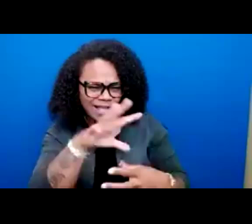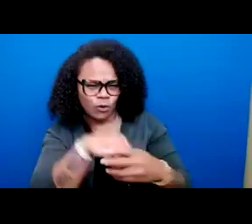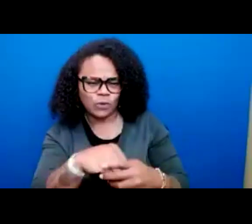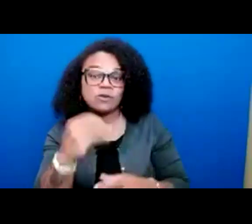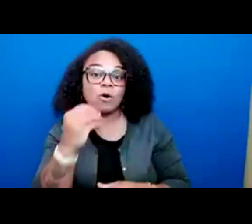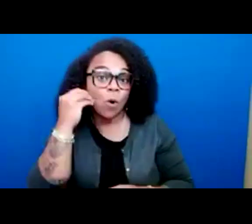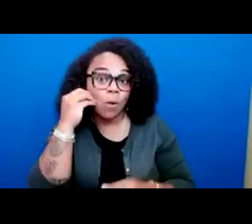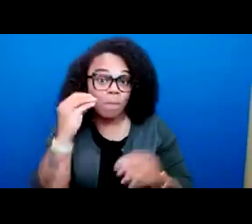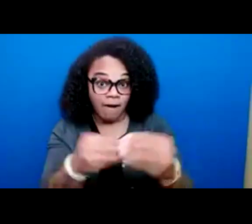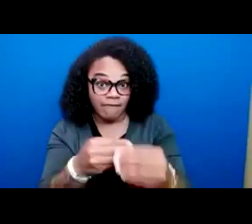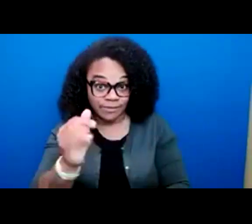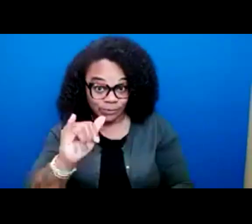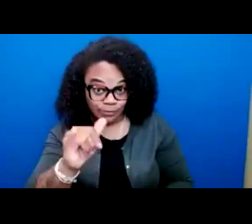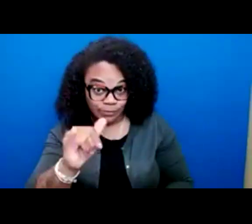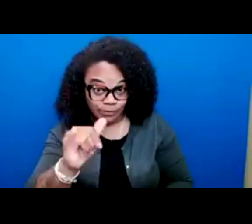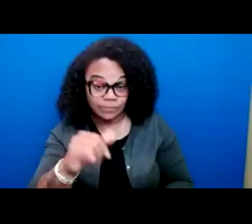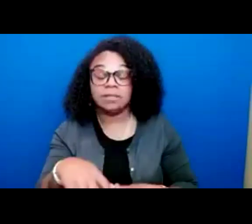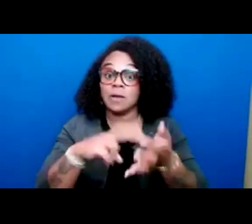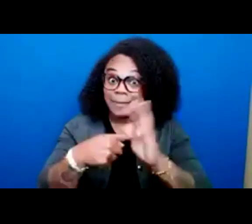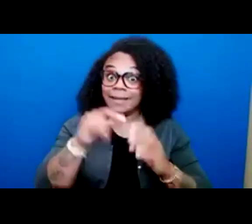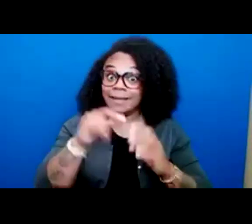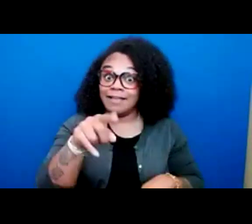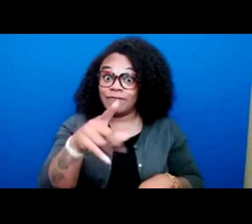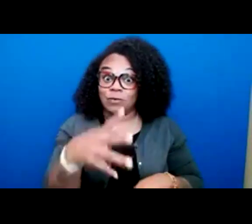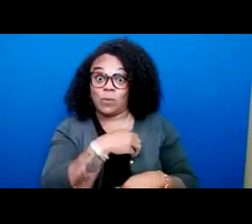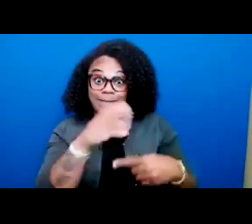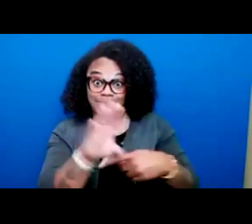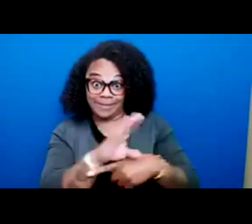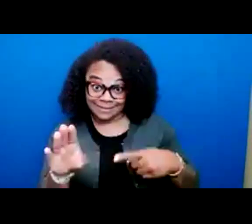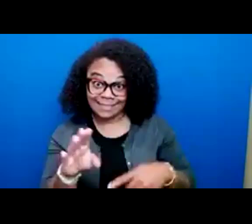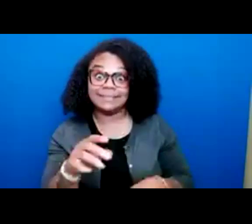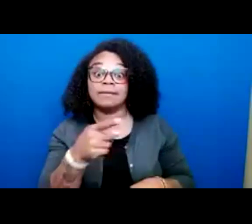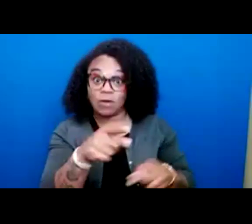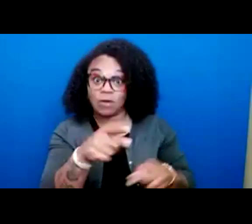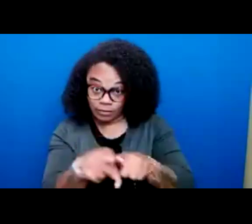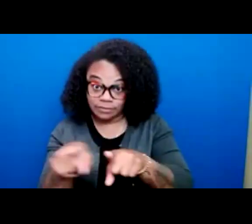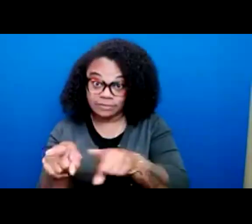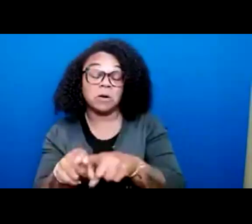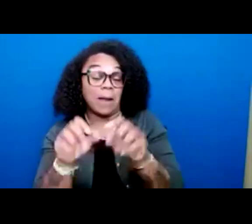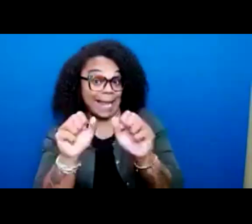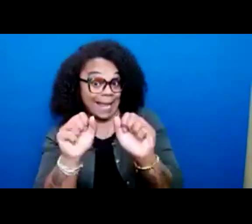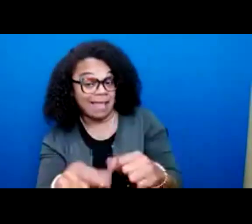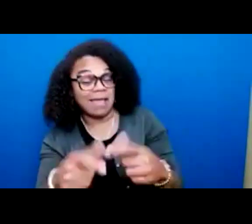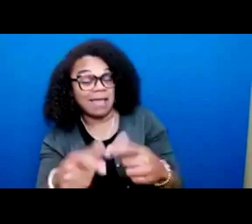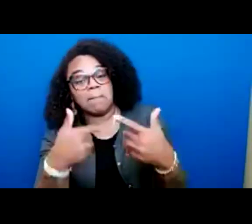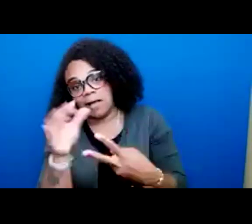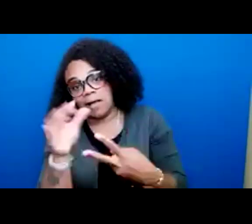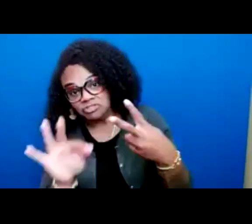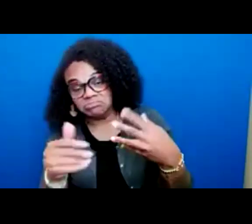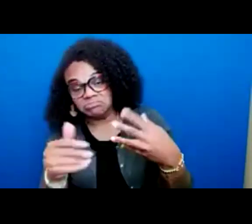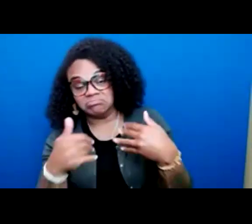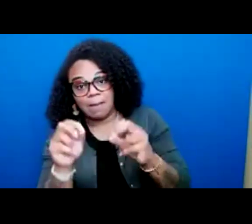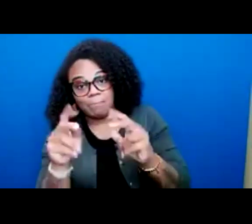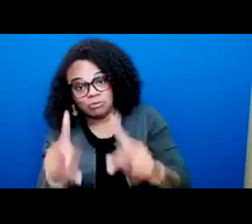So if you are a business owner, you also have the option and the opportunity to treat